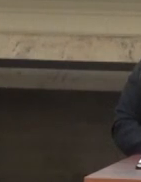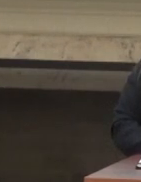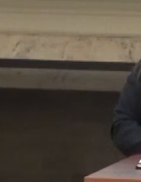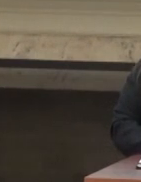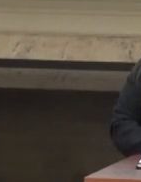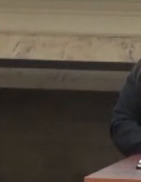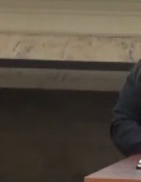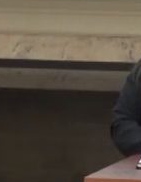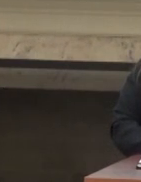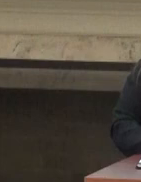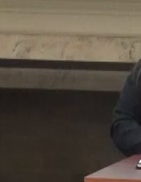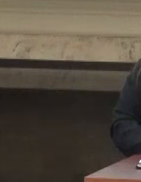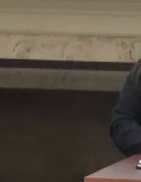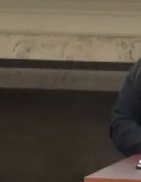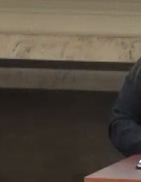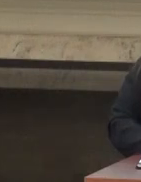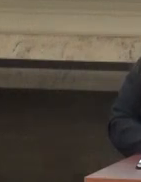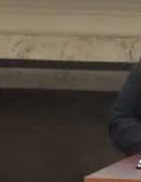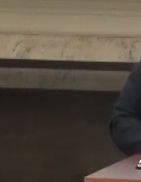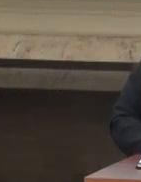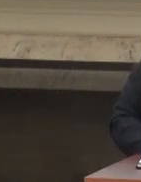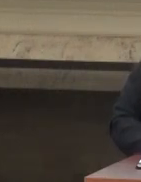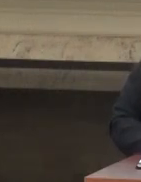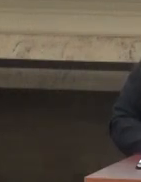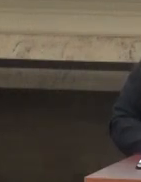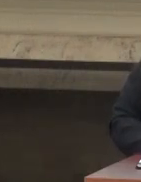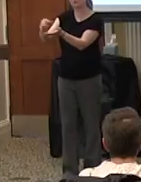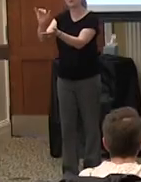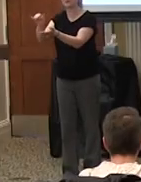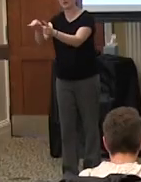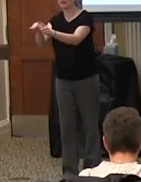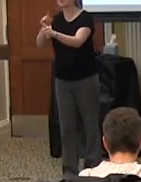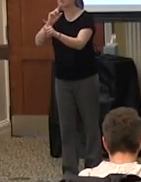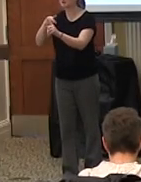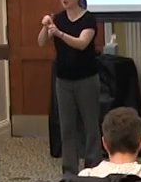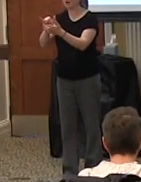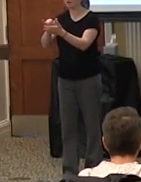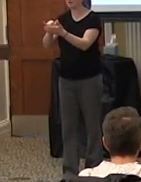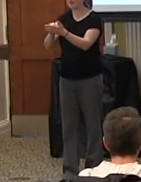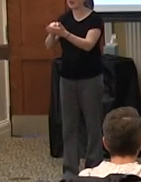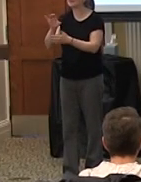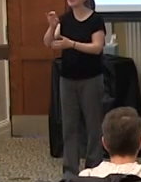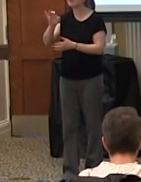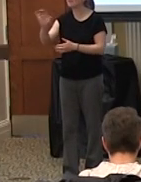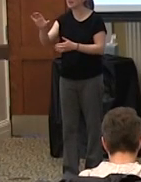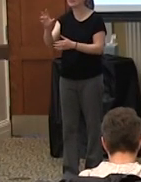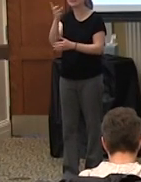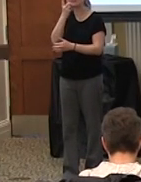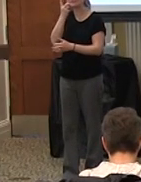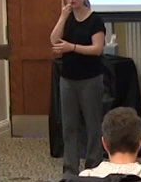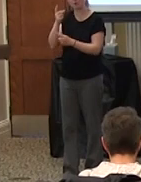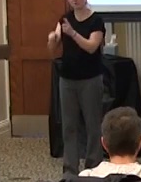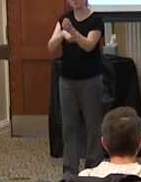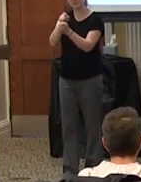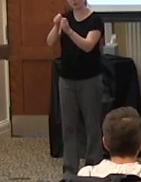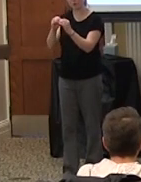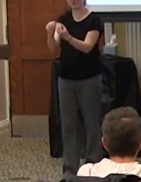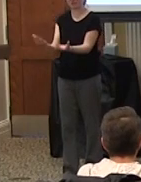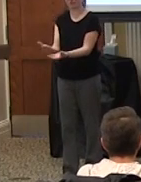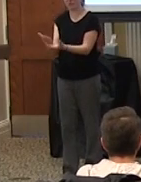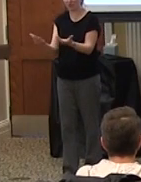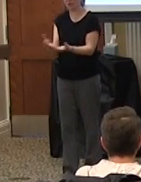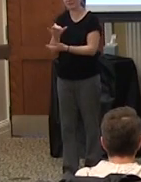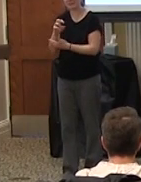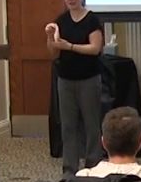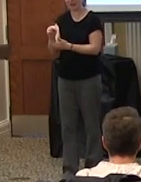call there was to this kind of civil discourse and they suggested the simple idea of a civic dinner and there's an actual civic dinner organization here in the city